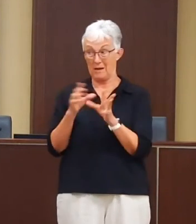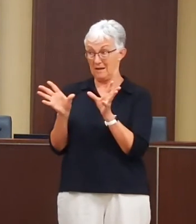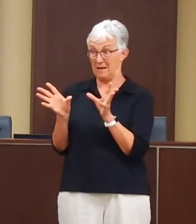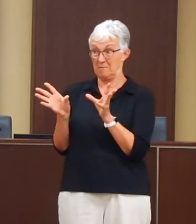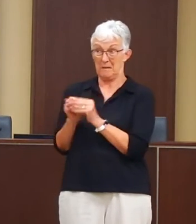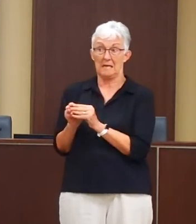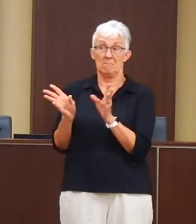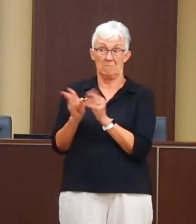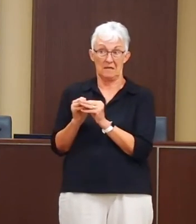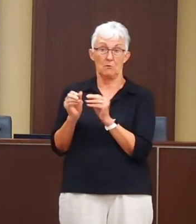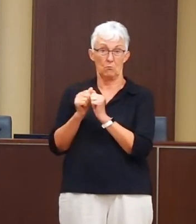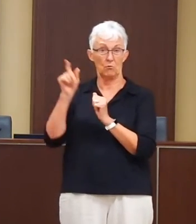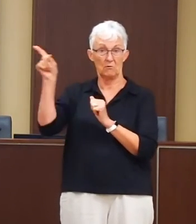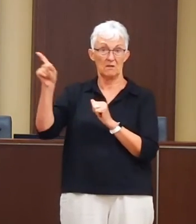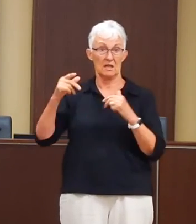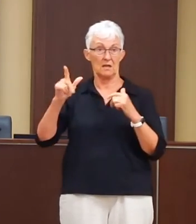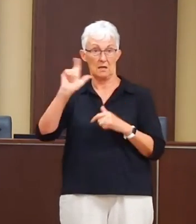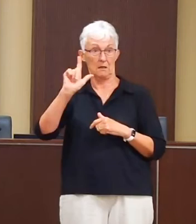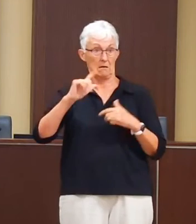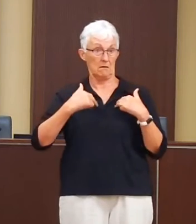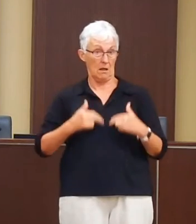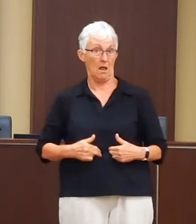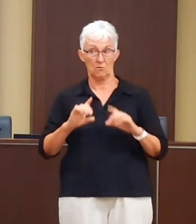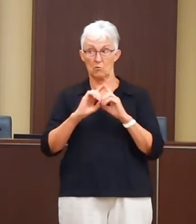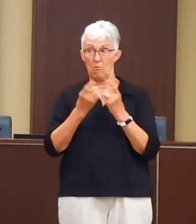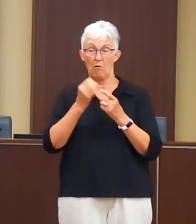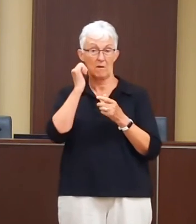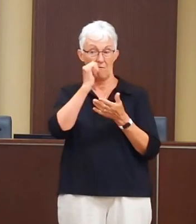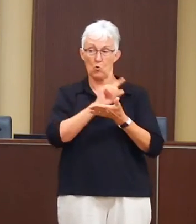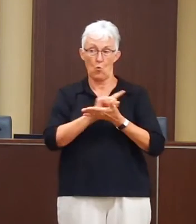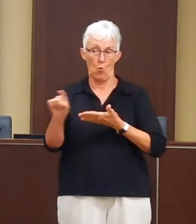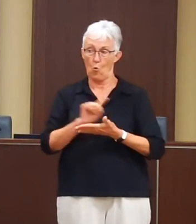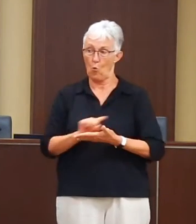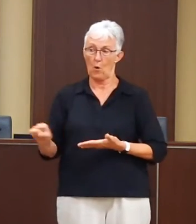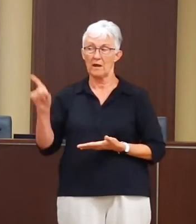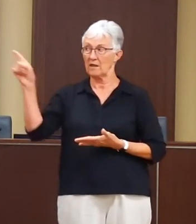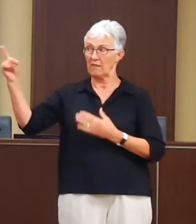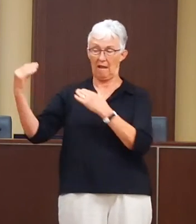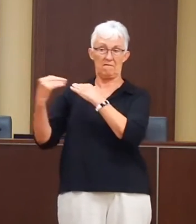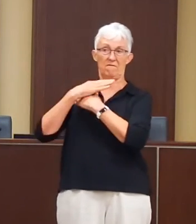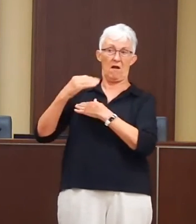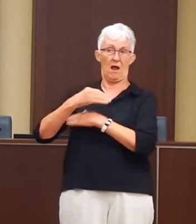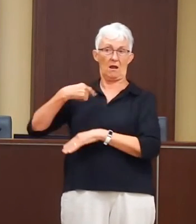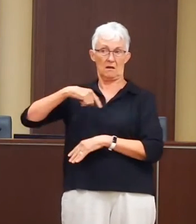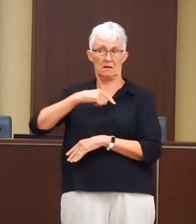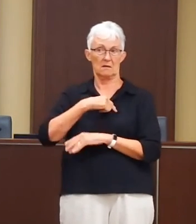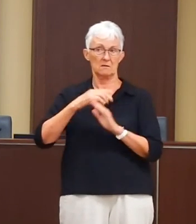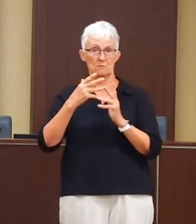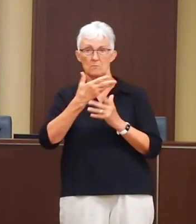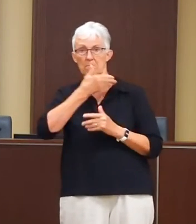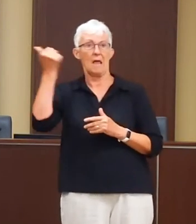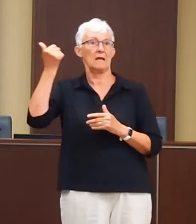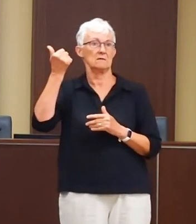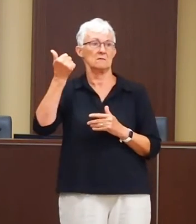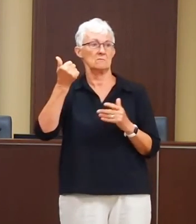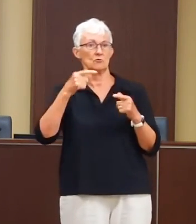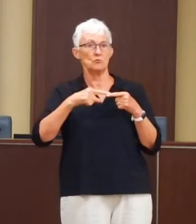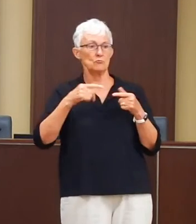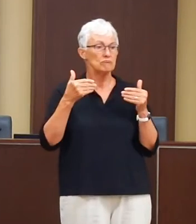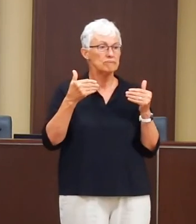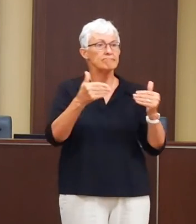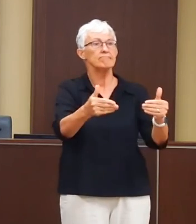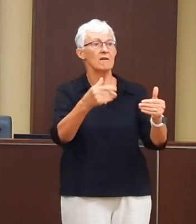conversations are very forthright and current, and we've received excellent guidance from them as we seek to return to school in a safe